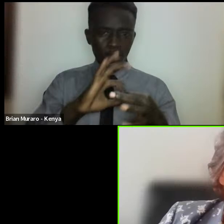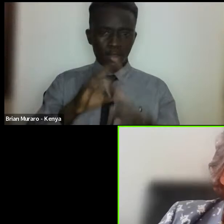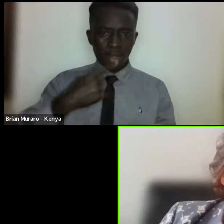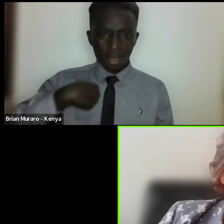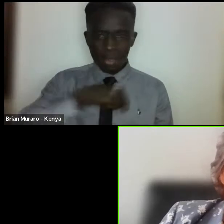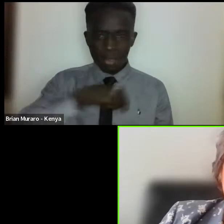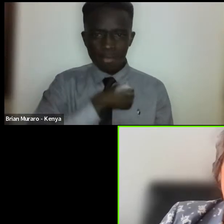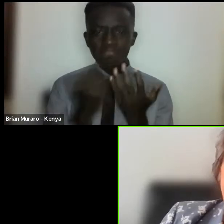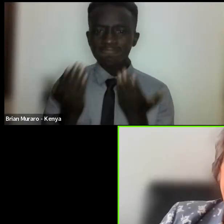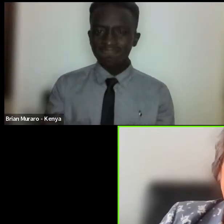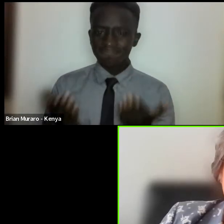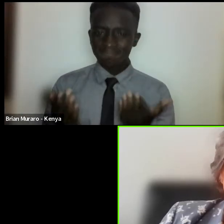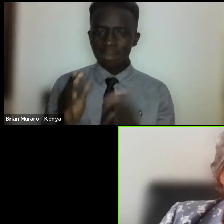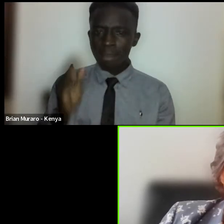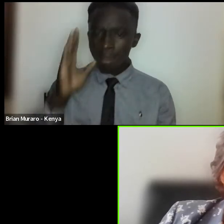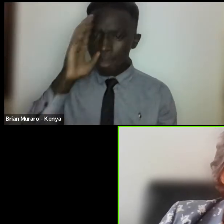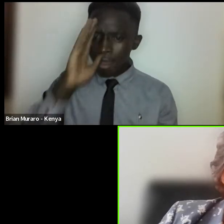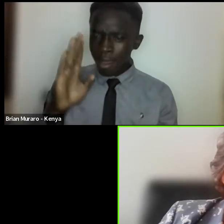Hello, Dr. Sigamone.